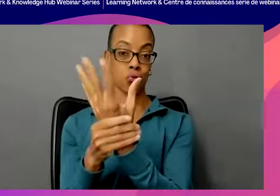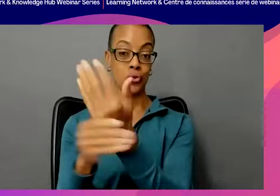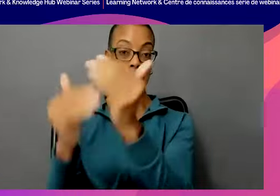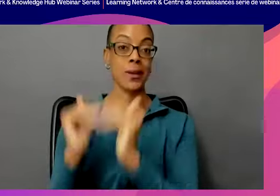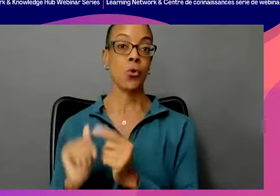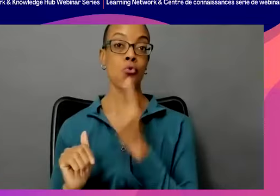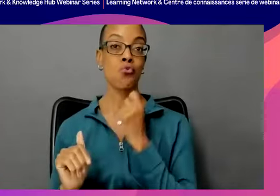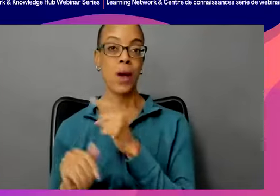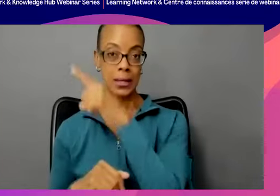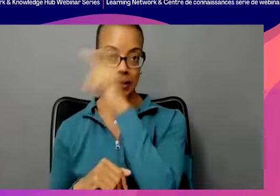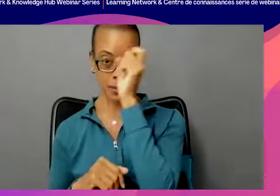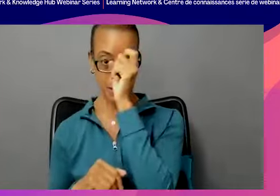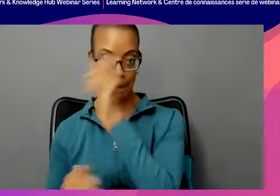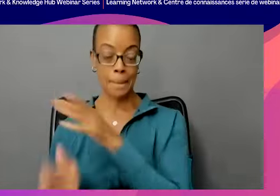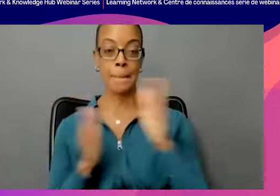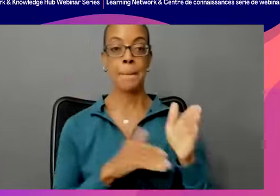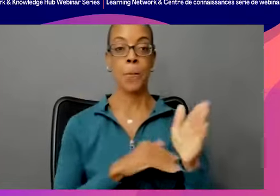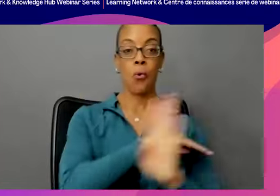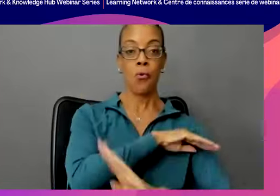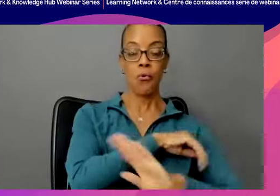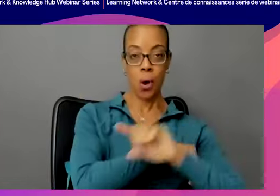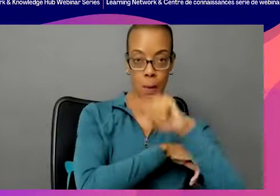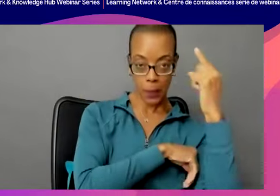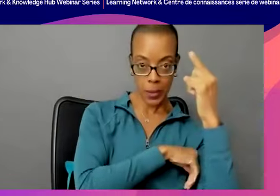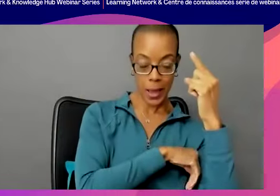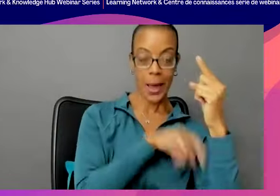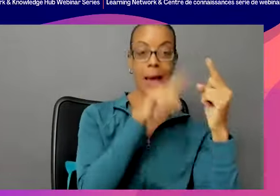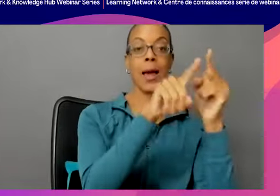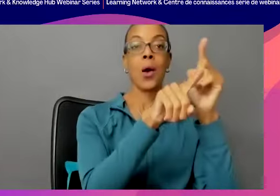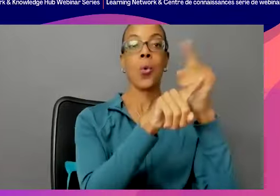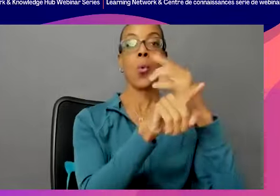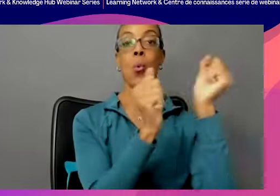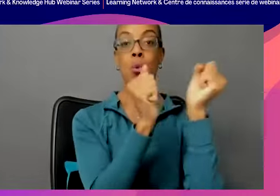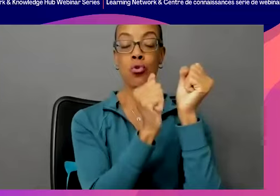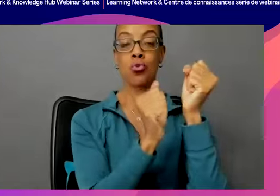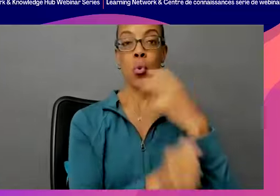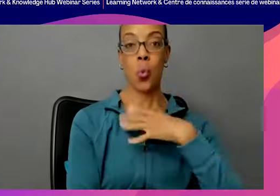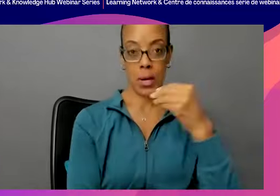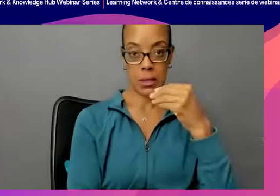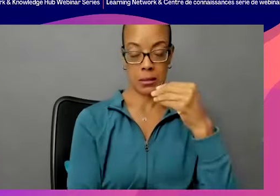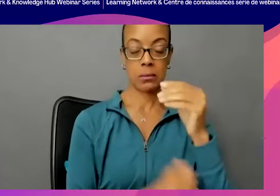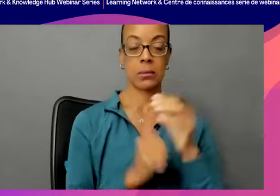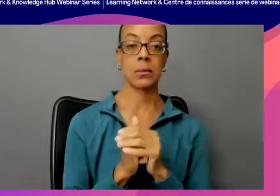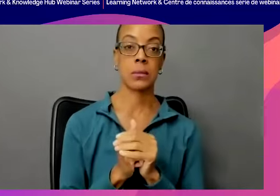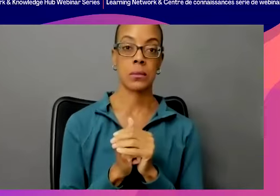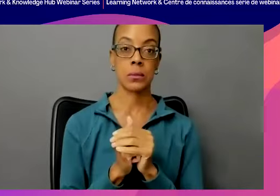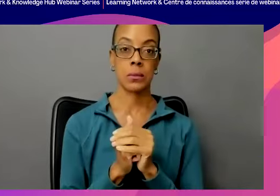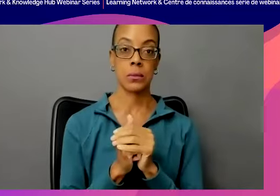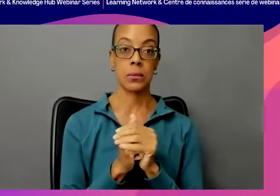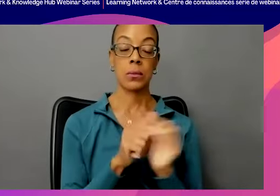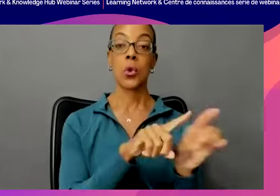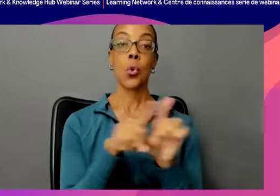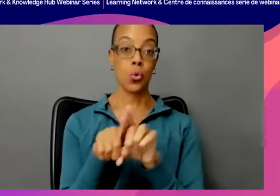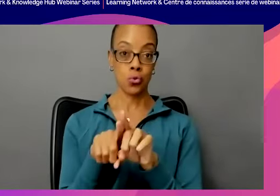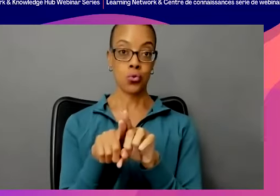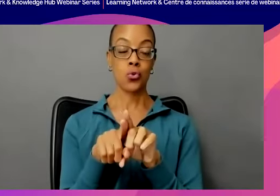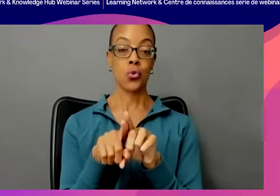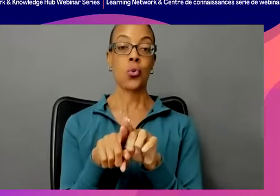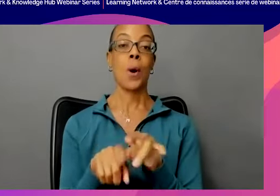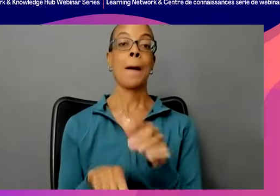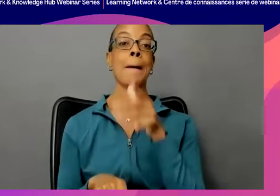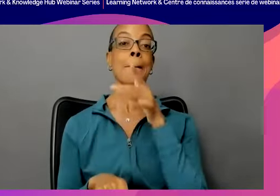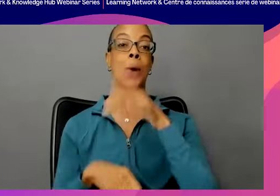summer, fall is black, and winter is white. But if you also see, we have Mother Earth and